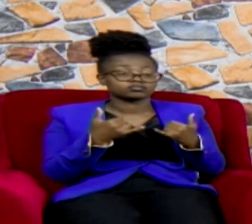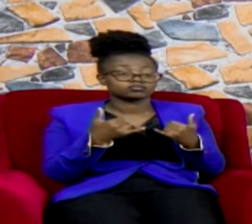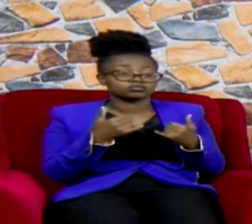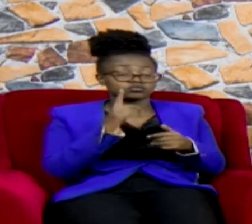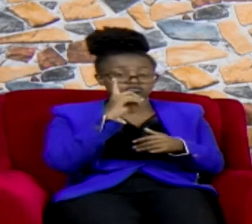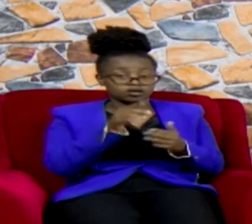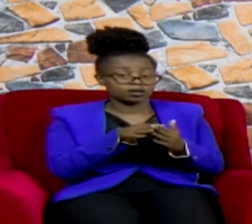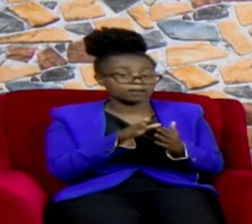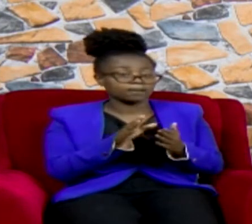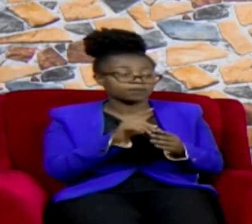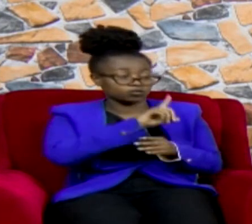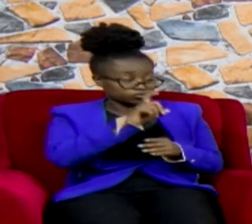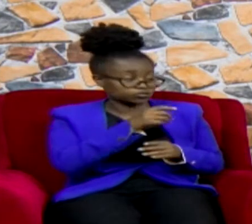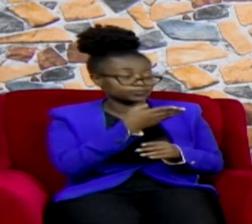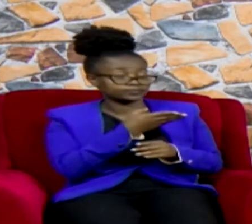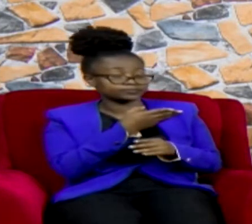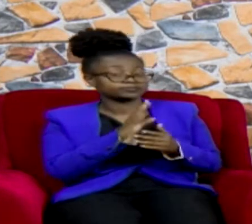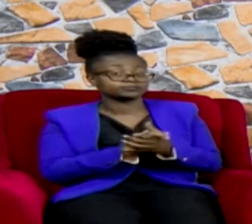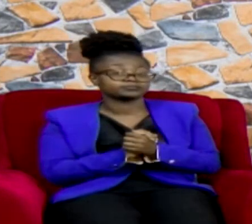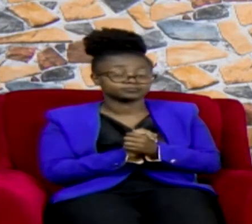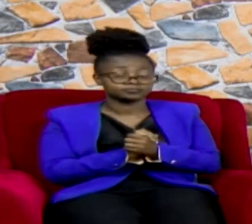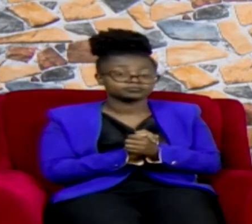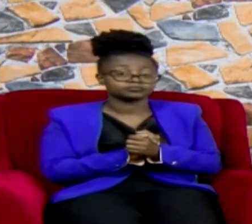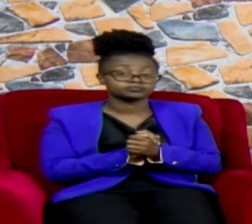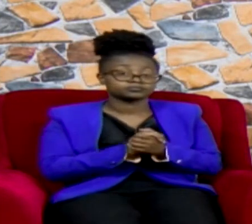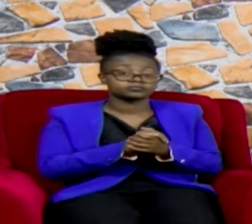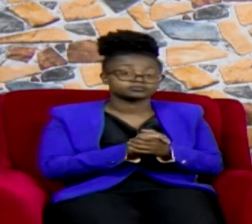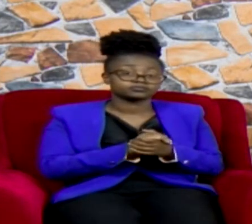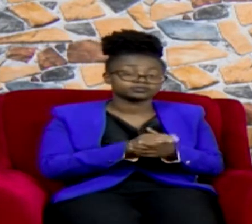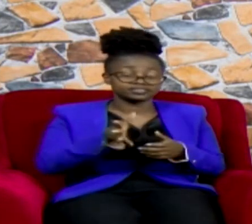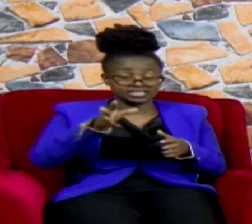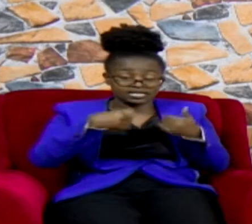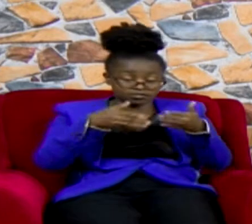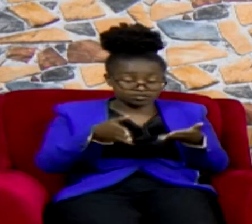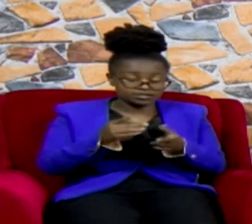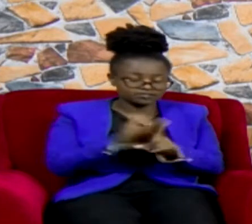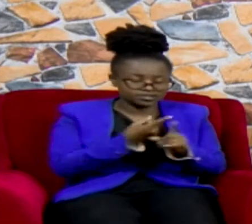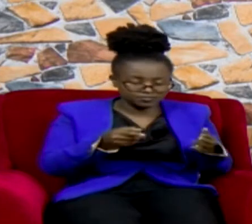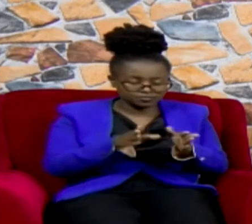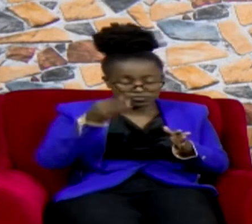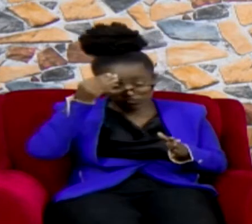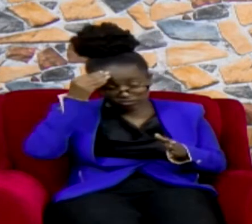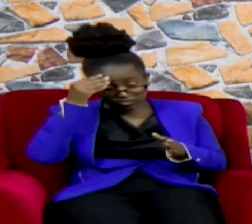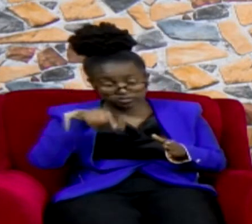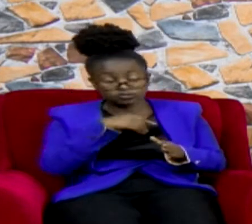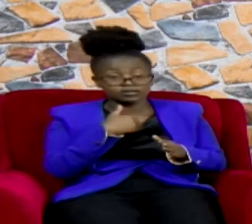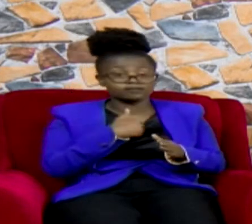one more question on the modalities of learning. All right. There